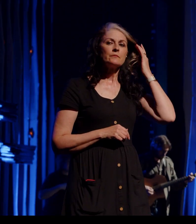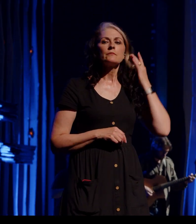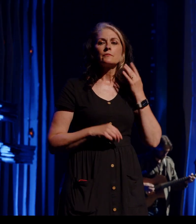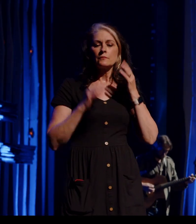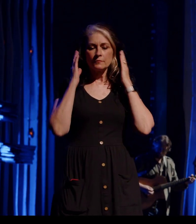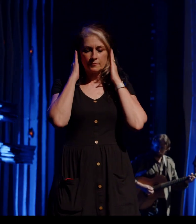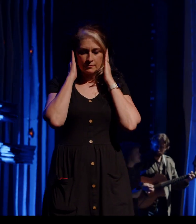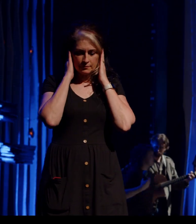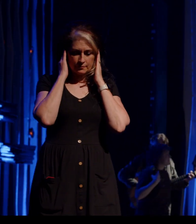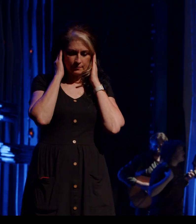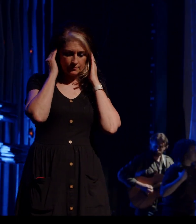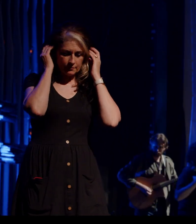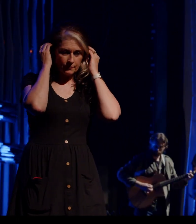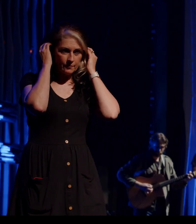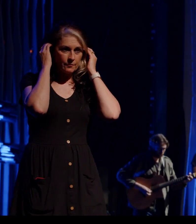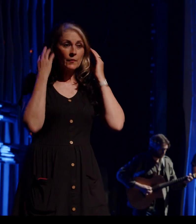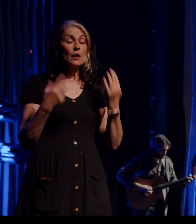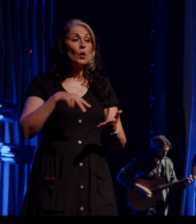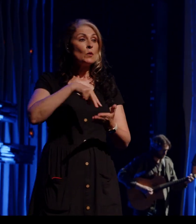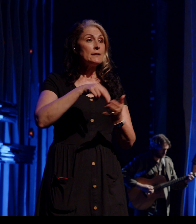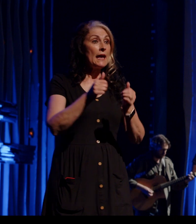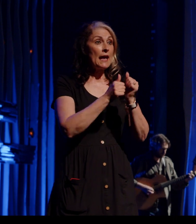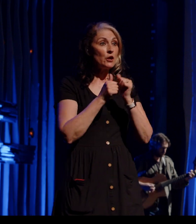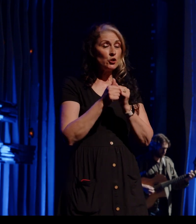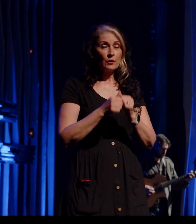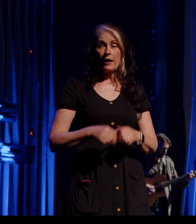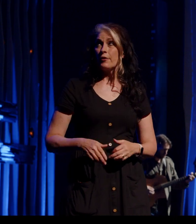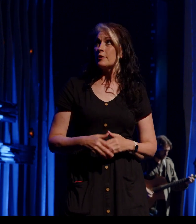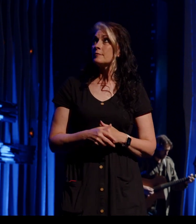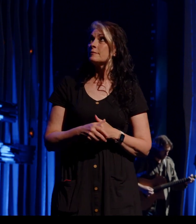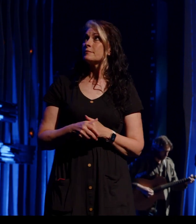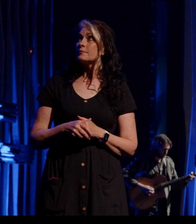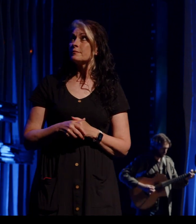Church, if you're willing and able, will you stand and sing this last song with us?